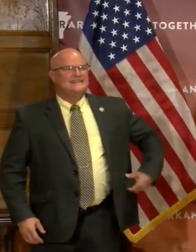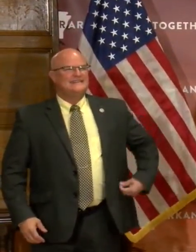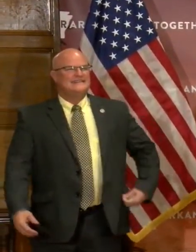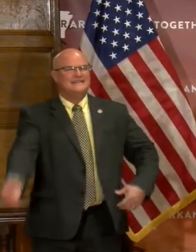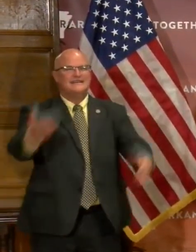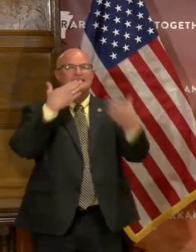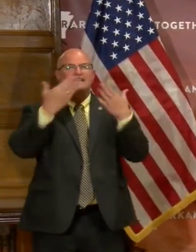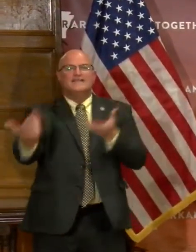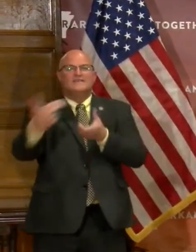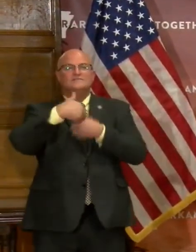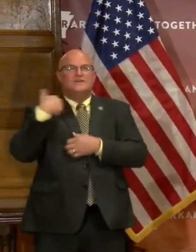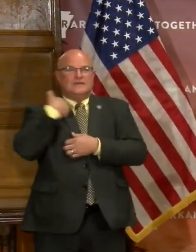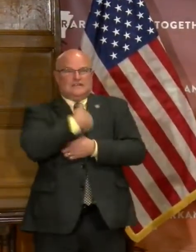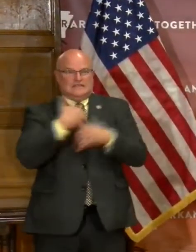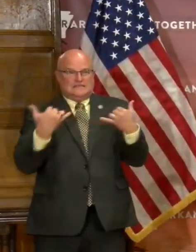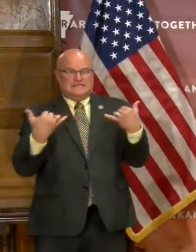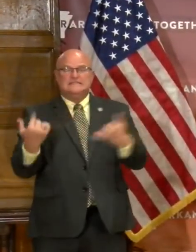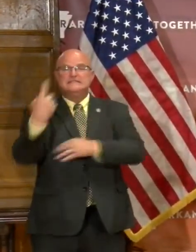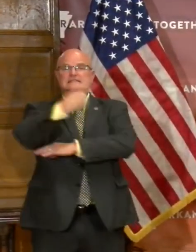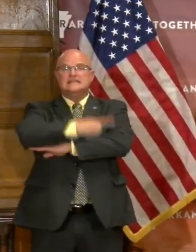Thank you for joining me for today's